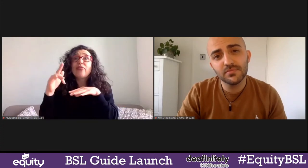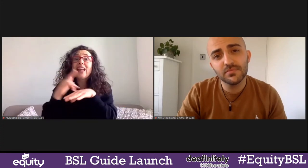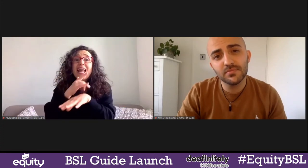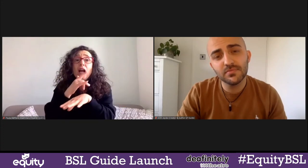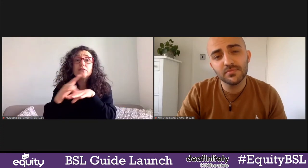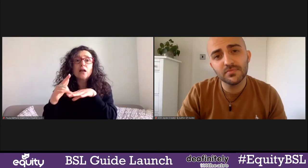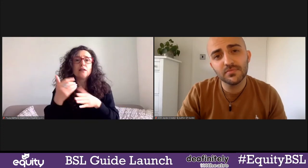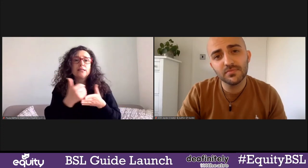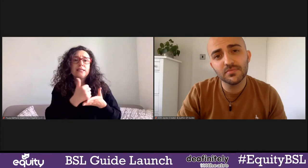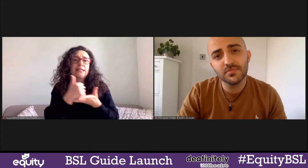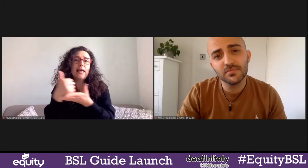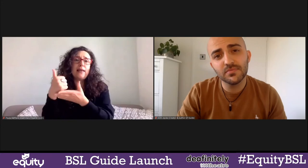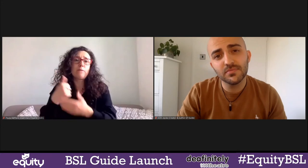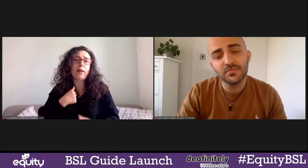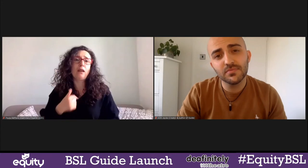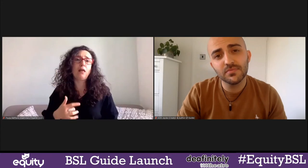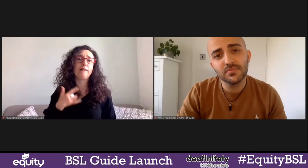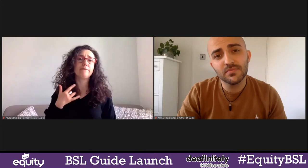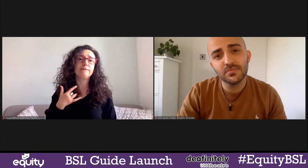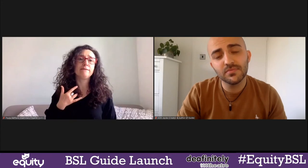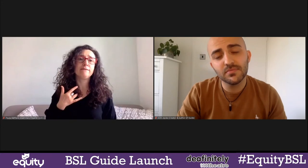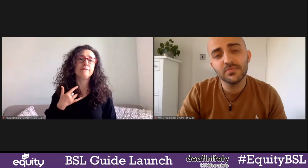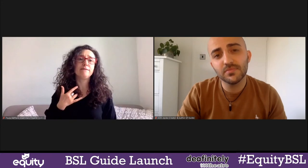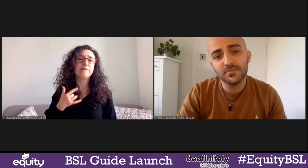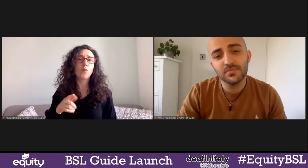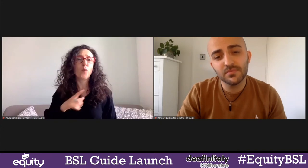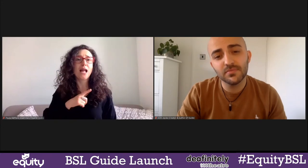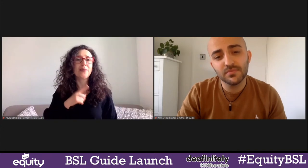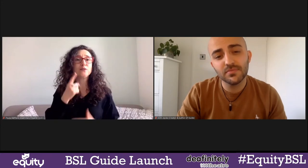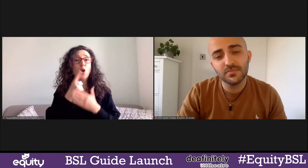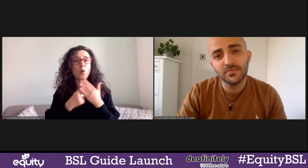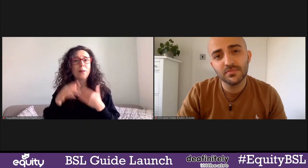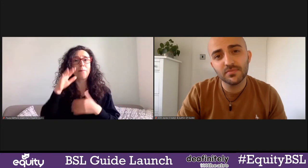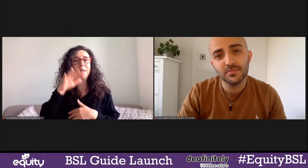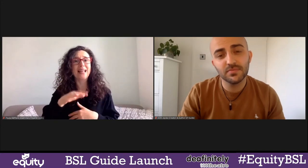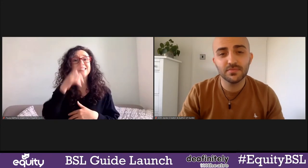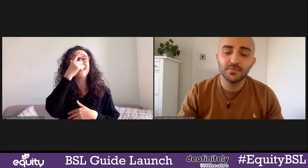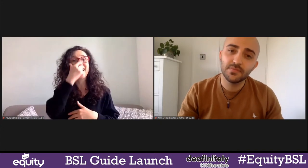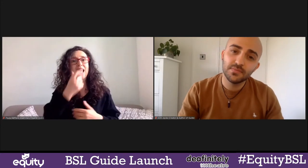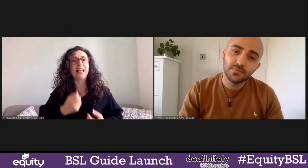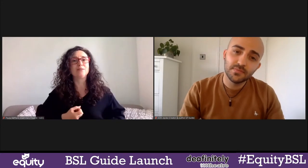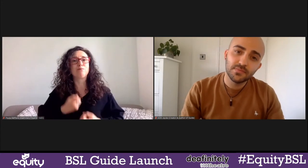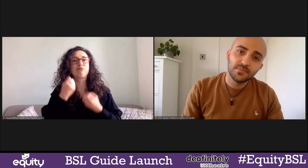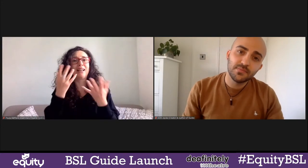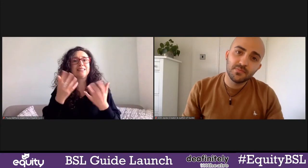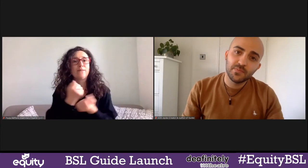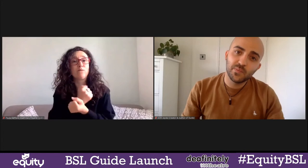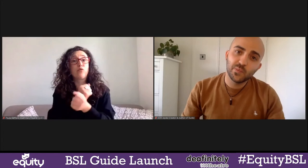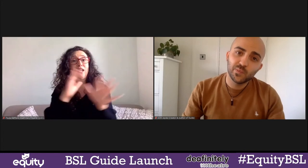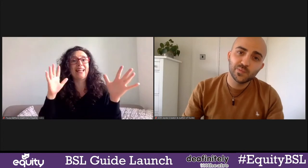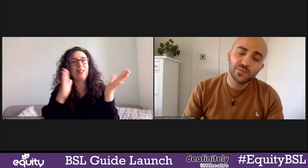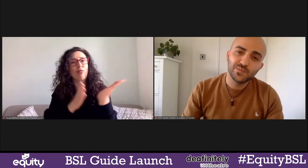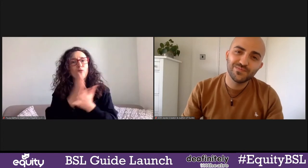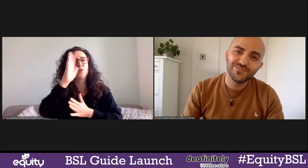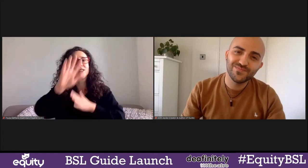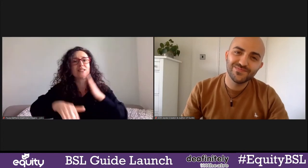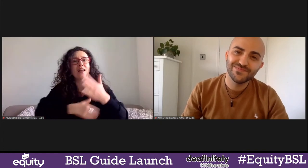my life. And I do have to say that working in theatre has saved my life, because it's the only place I